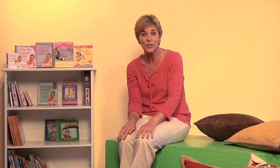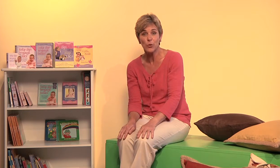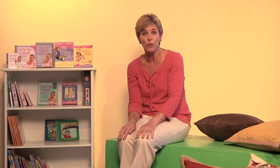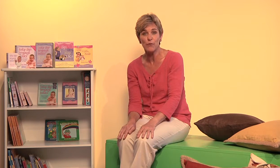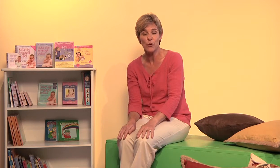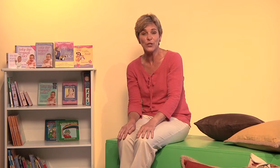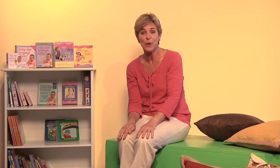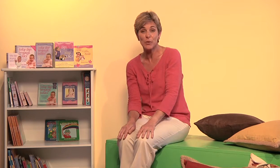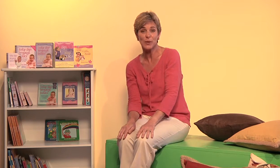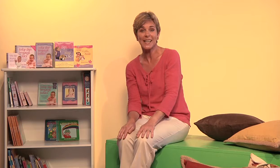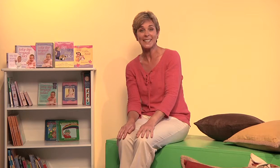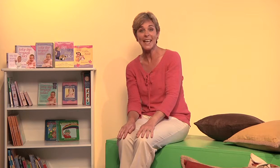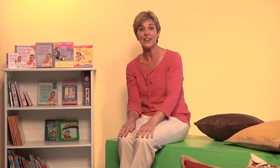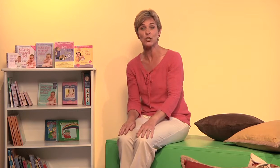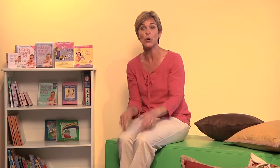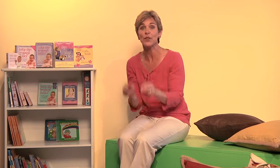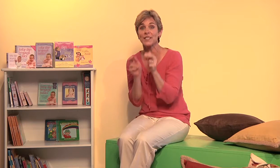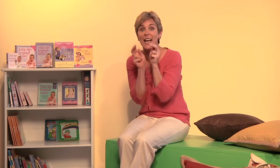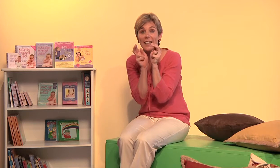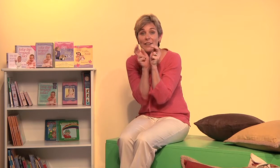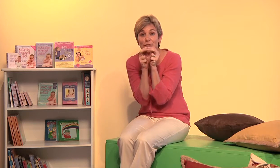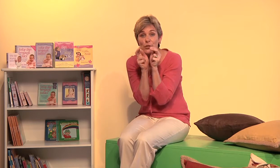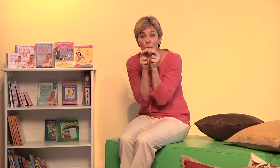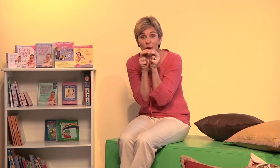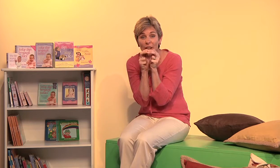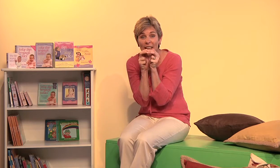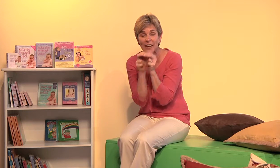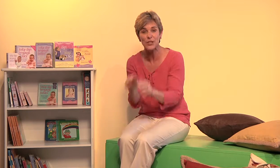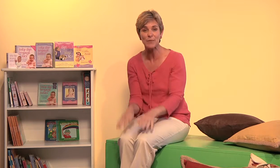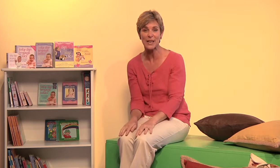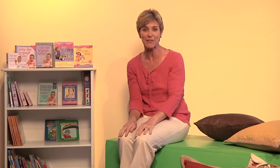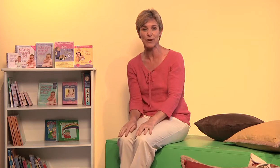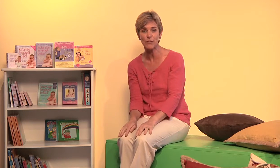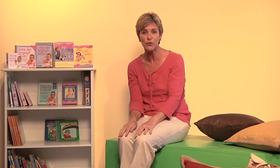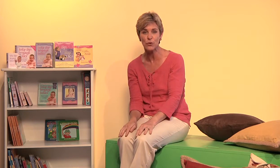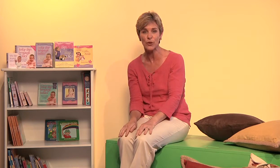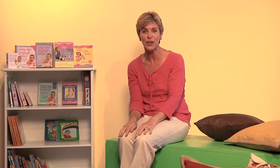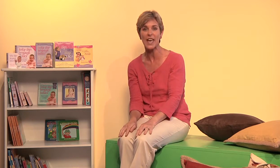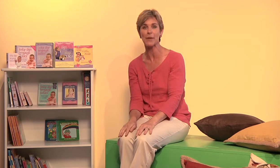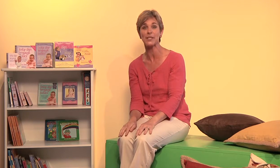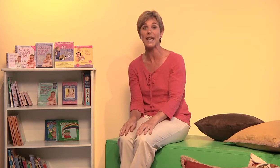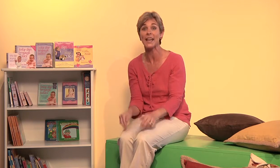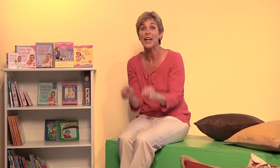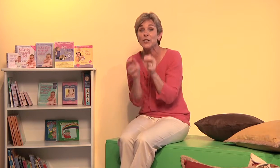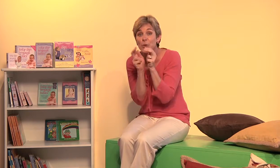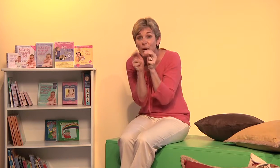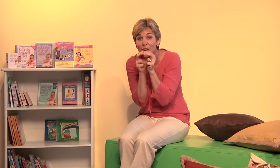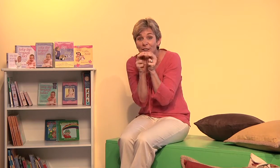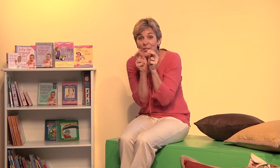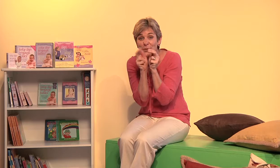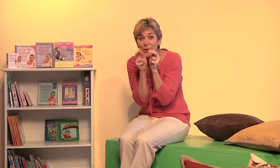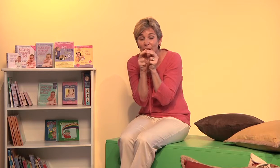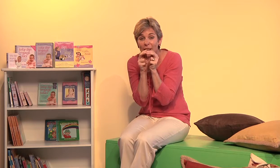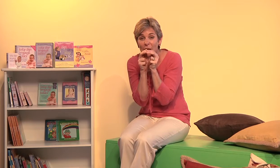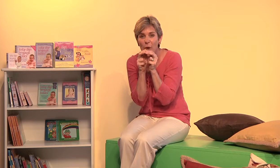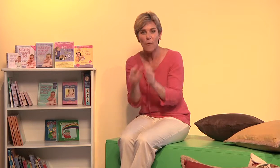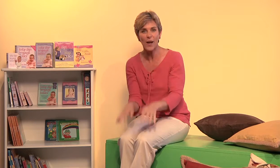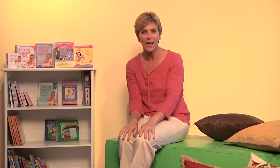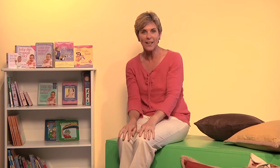squirrel before, so I was really excited to show her the sign for squirrel, and I jumped down in front of her stroller and I was signing squirrel, squirrel. Well,